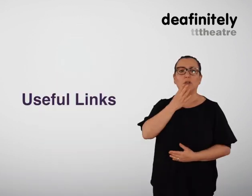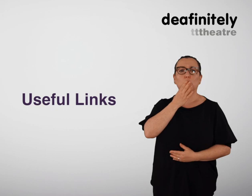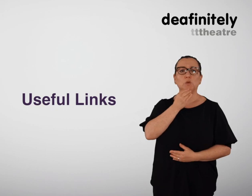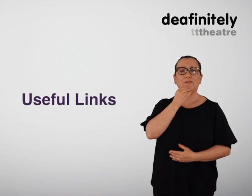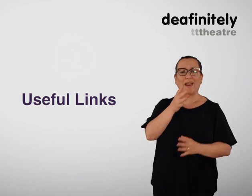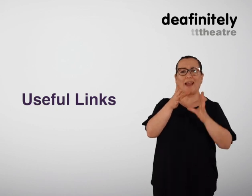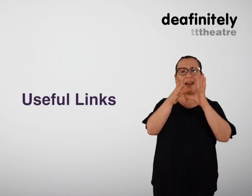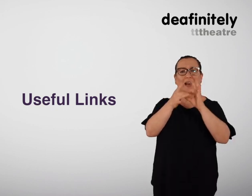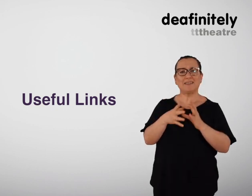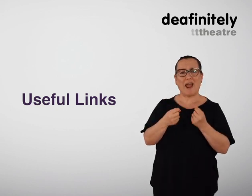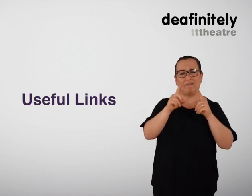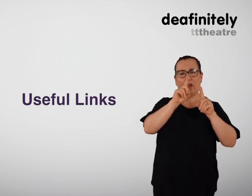Useful links.